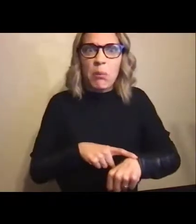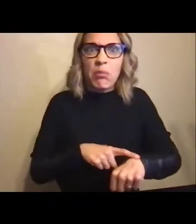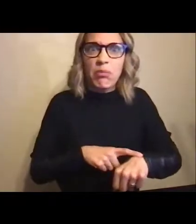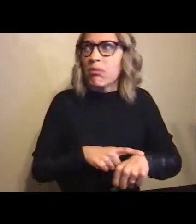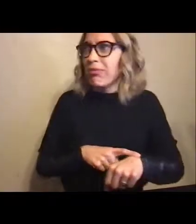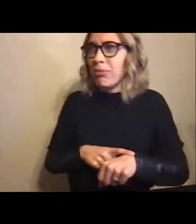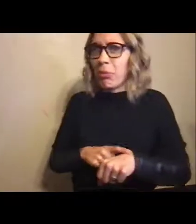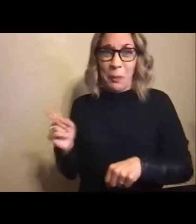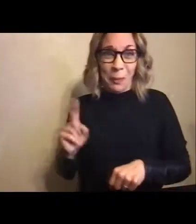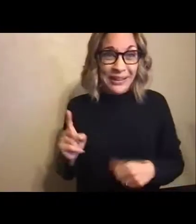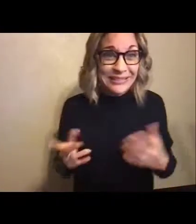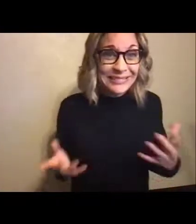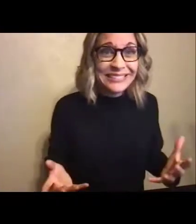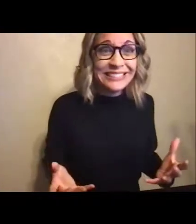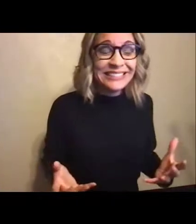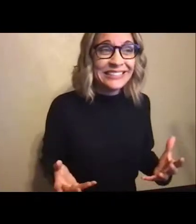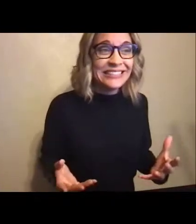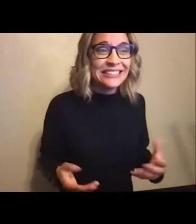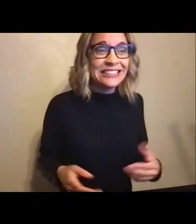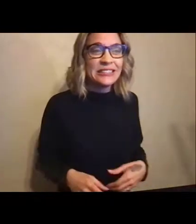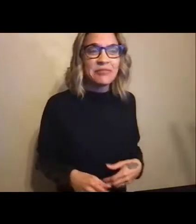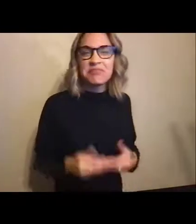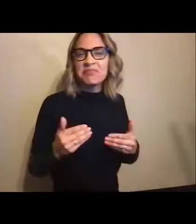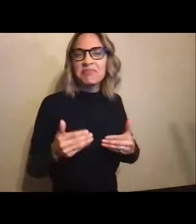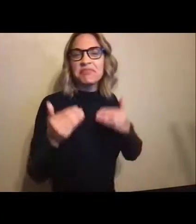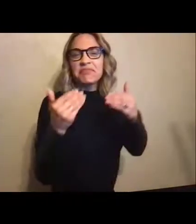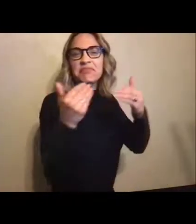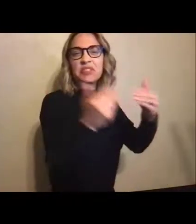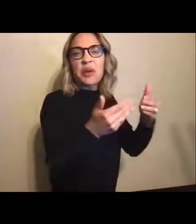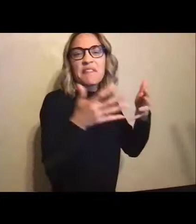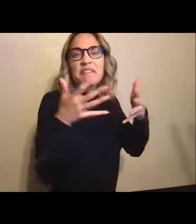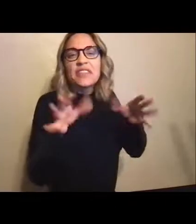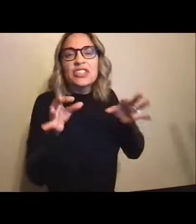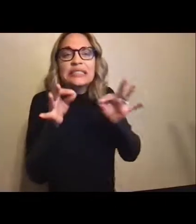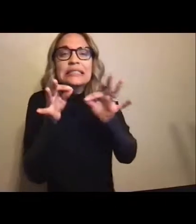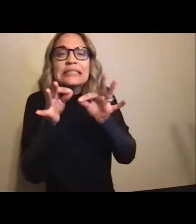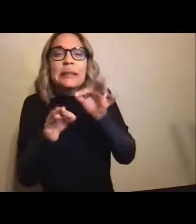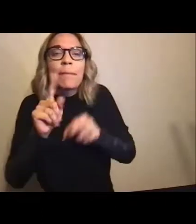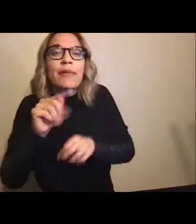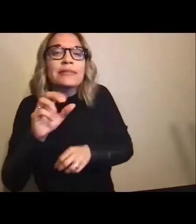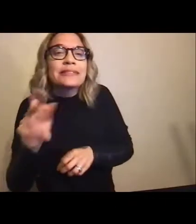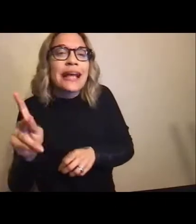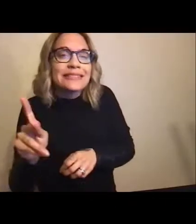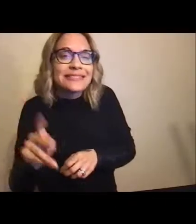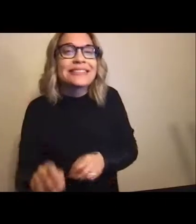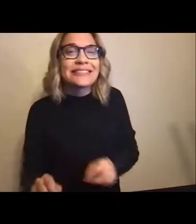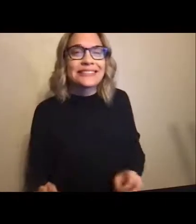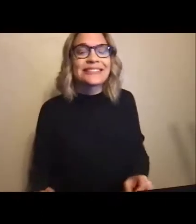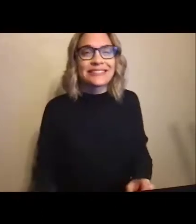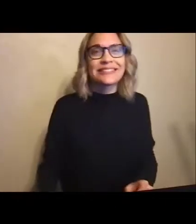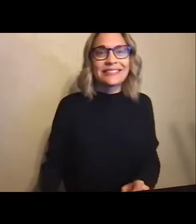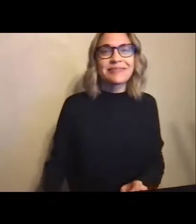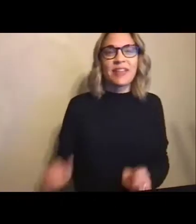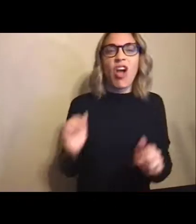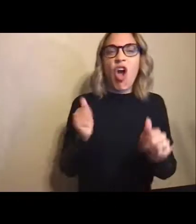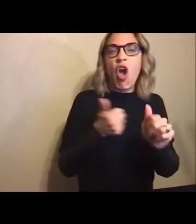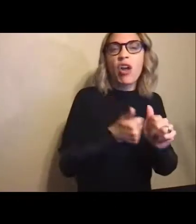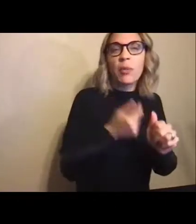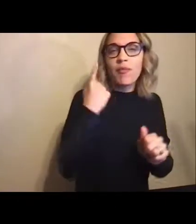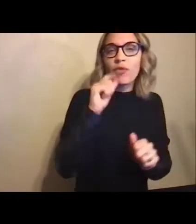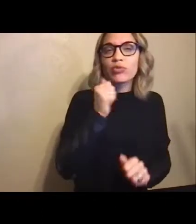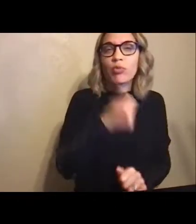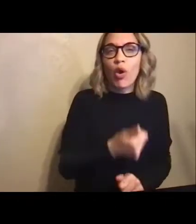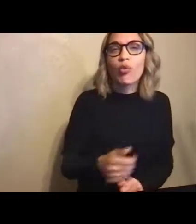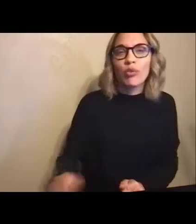Maybe you realize, oh, I've got some downtime. What? What do I do with that? Go ahead and get some simple